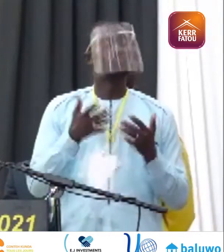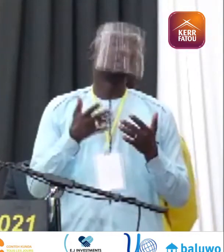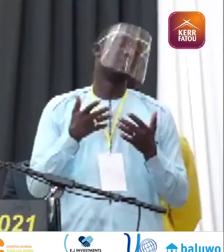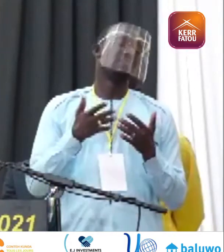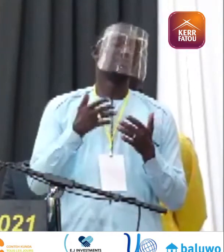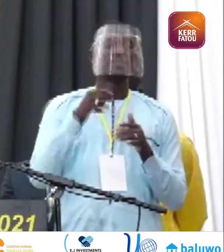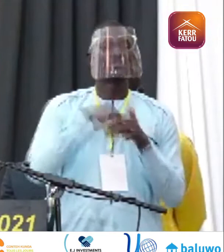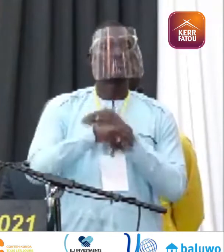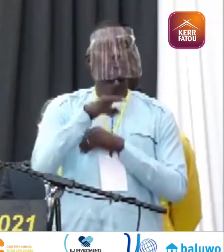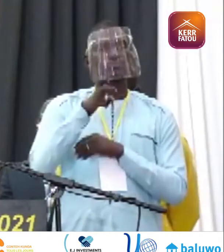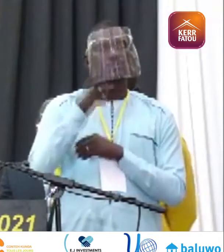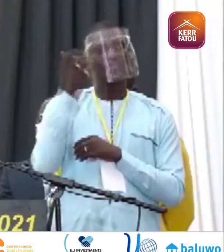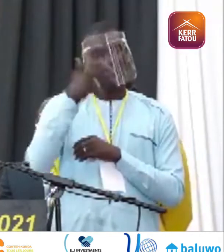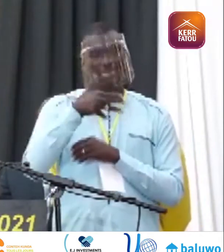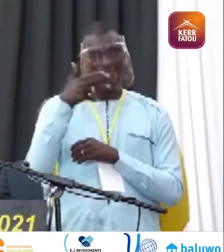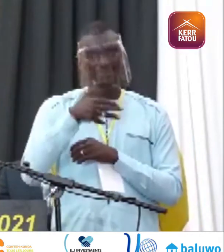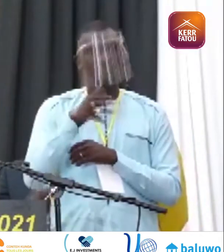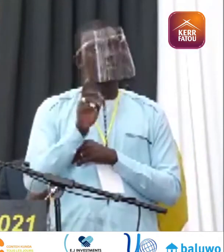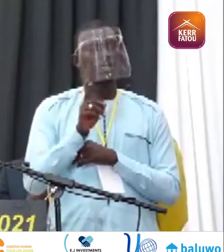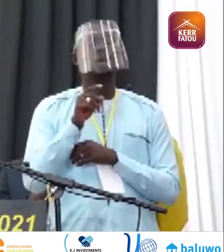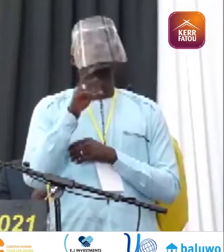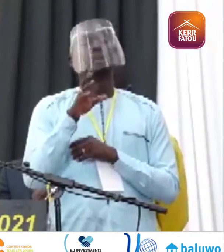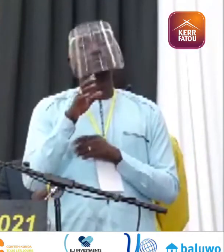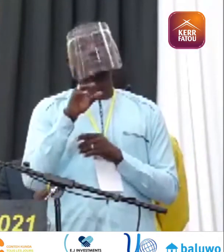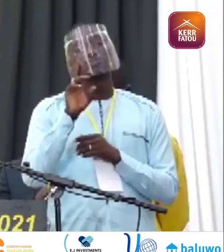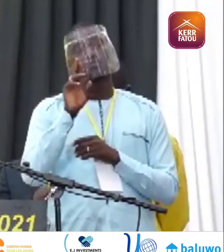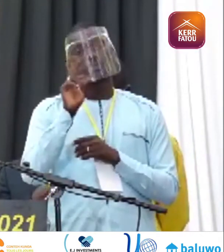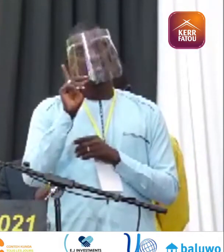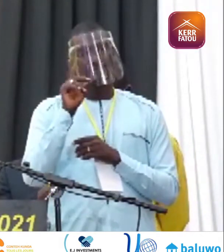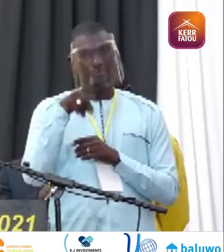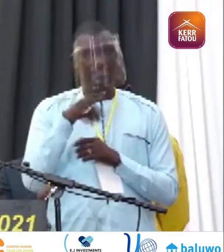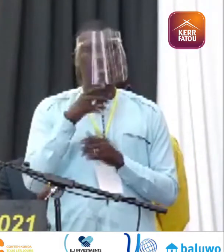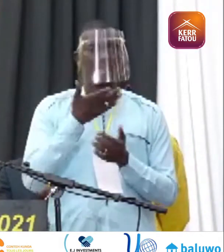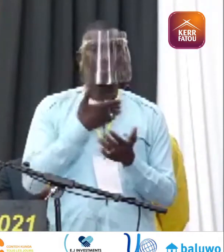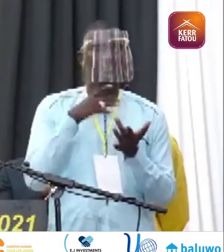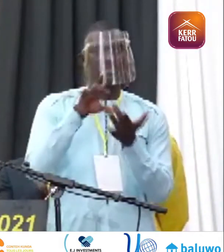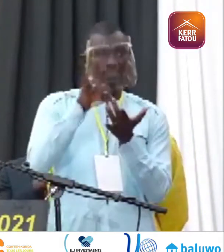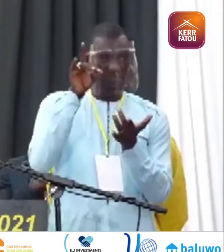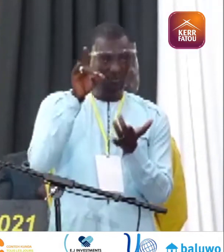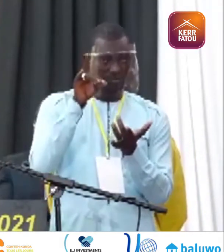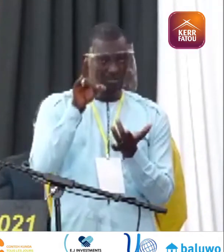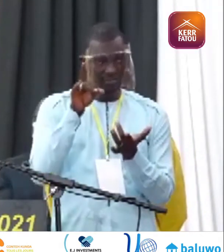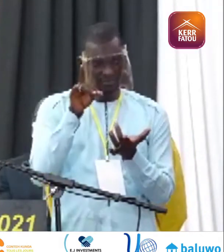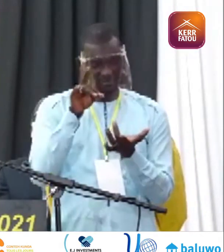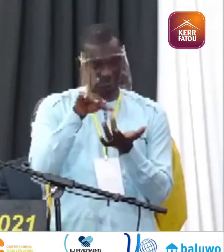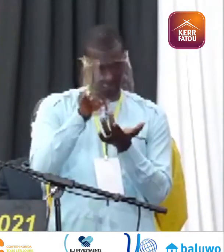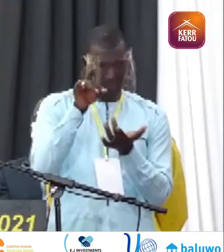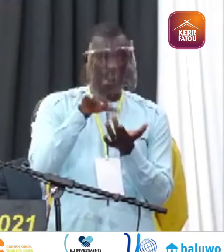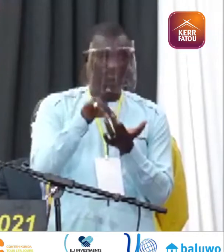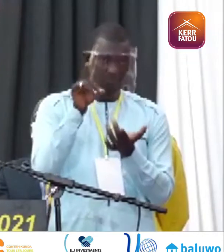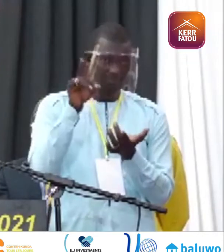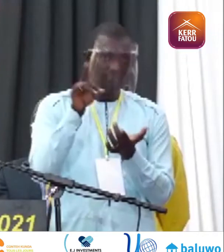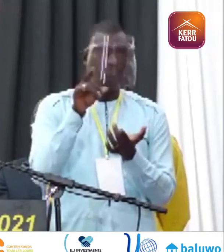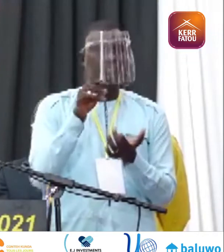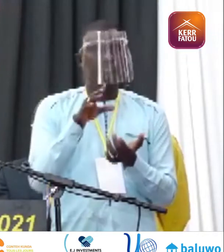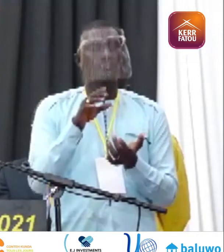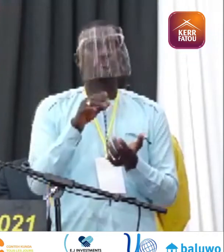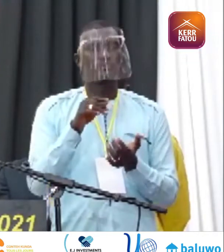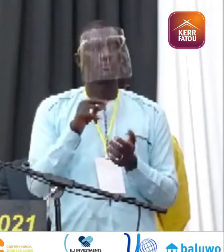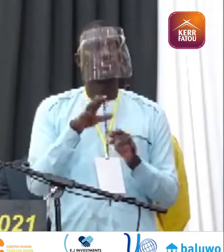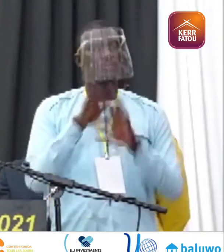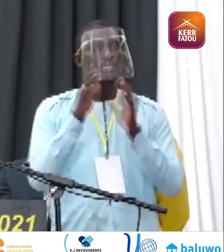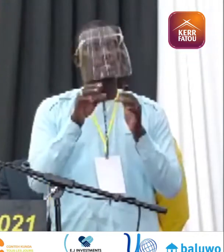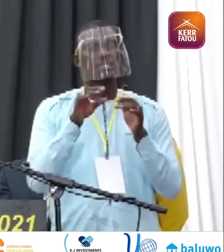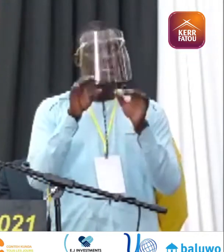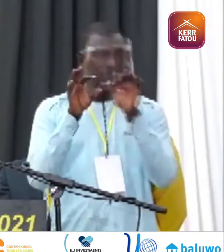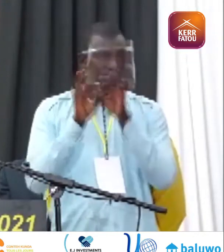2019, the UDP took a decision that I don't think any party